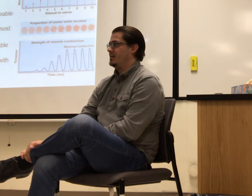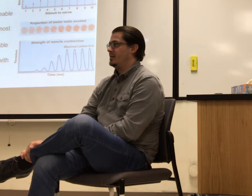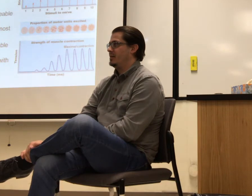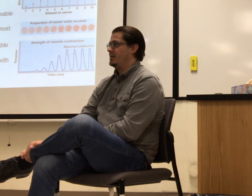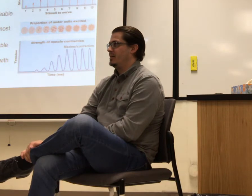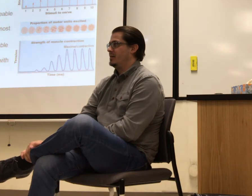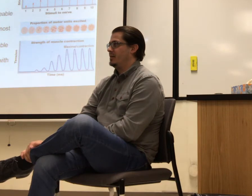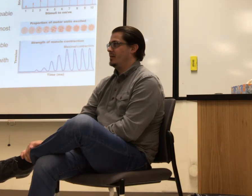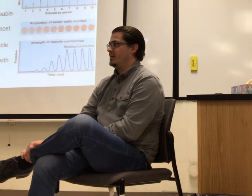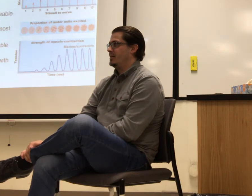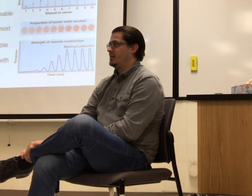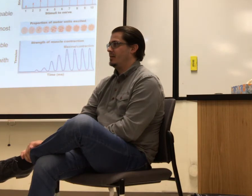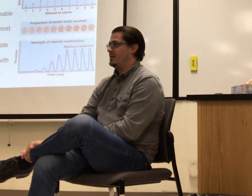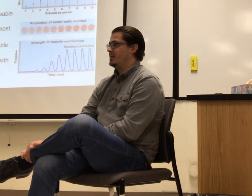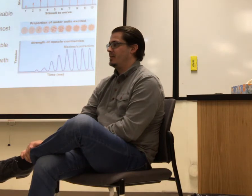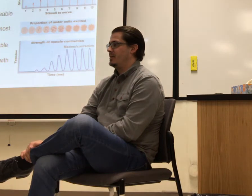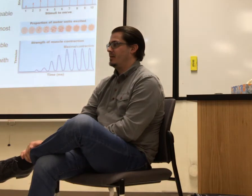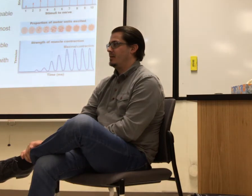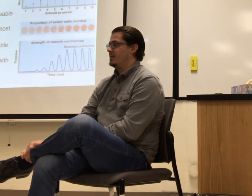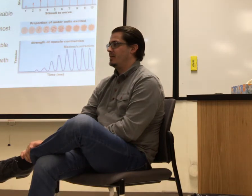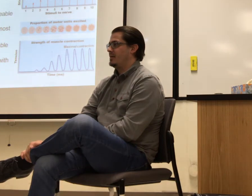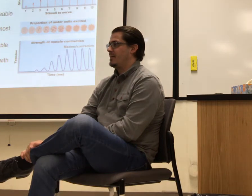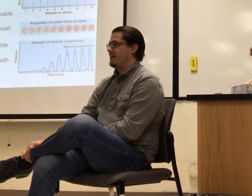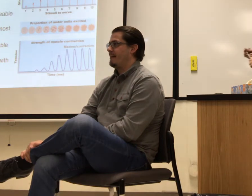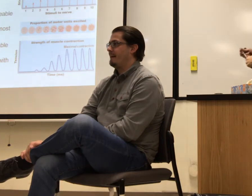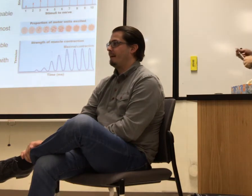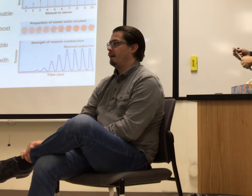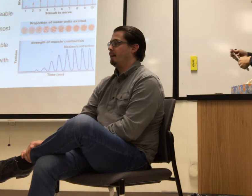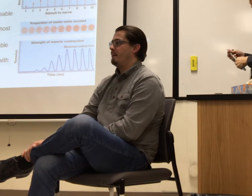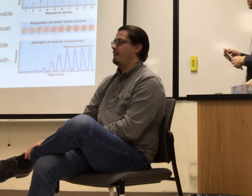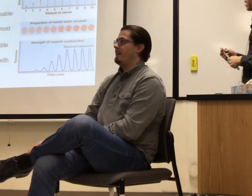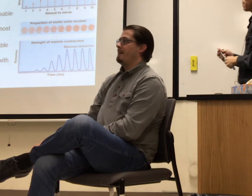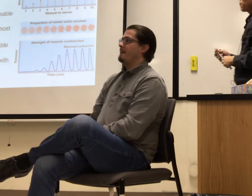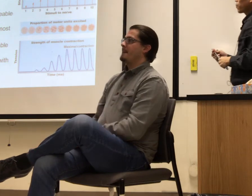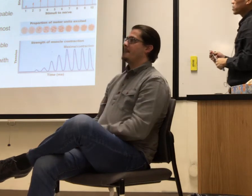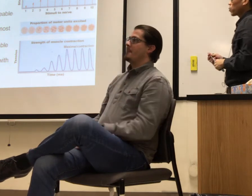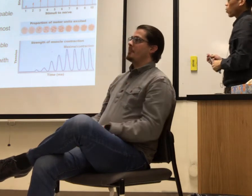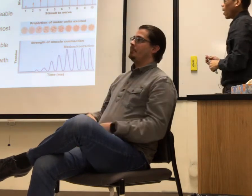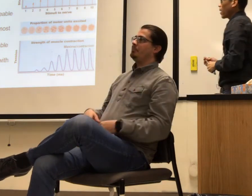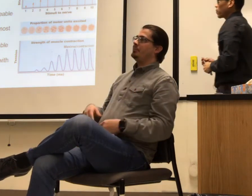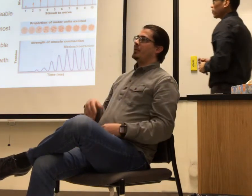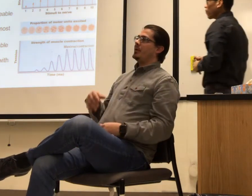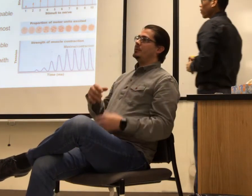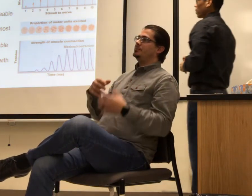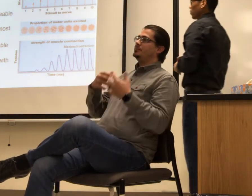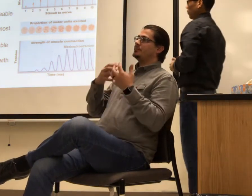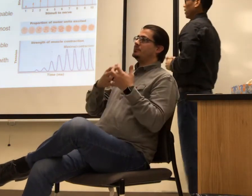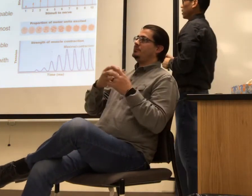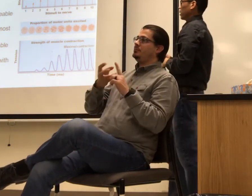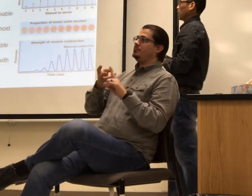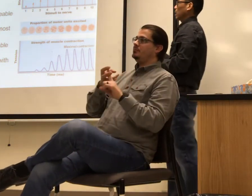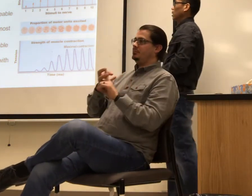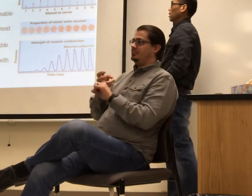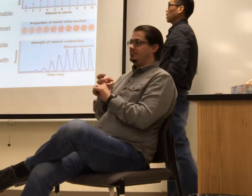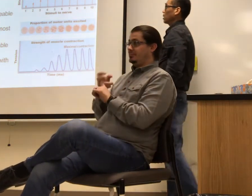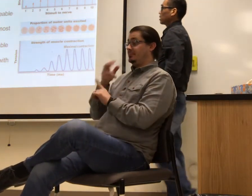Let me move to my slide. The motor unit recruitment is determined by the force required for a